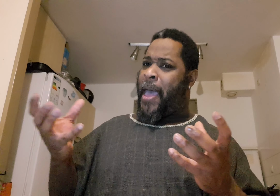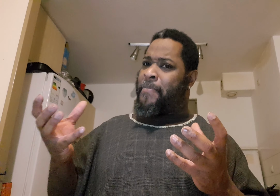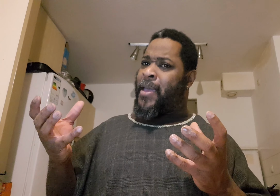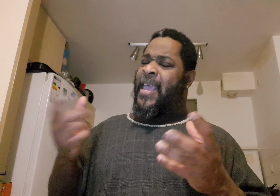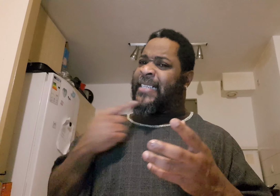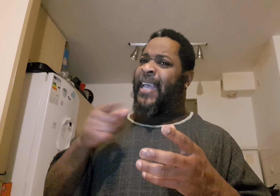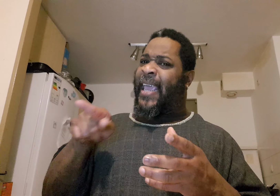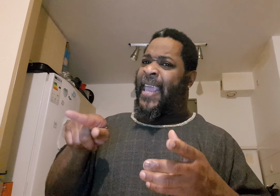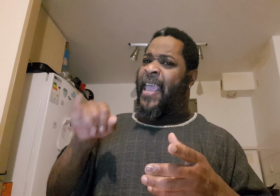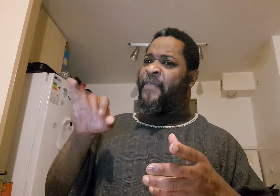time. It's a